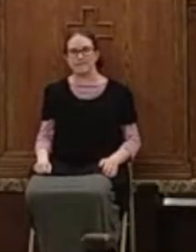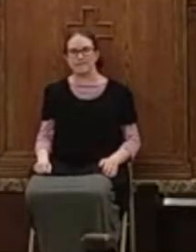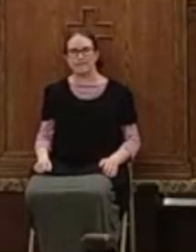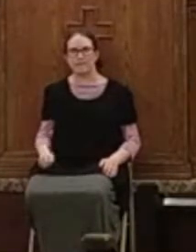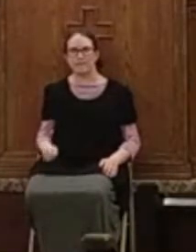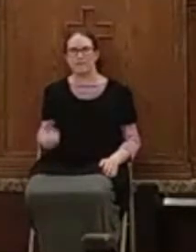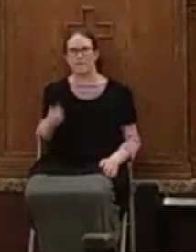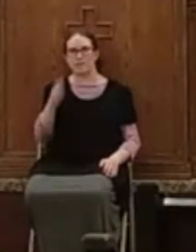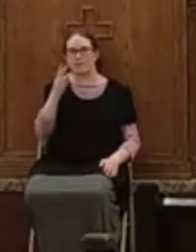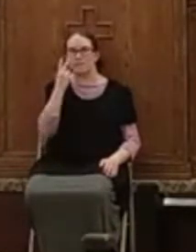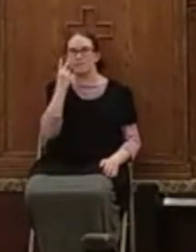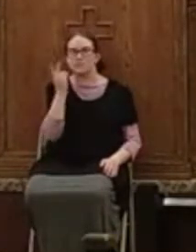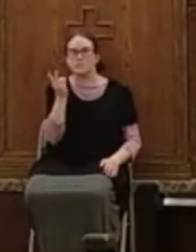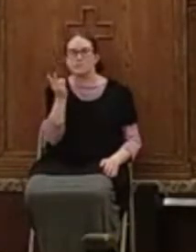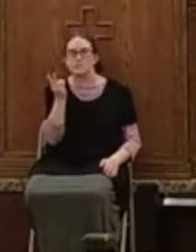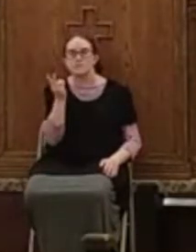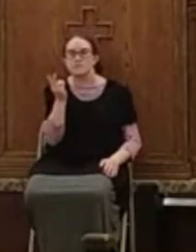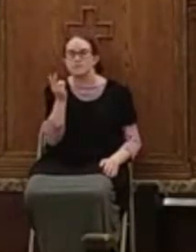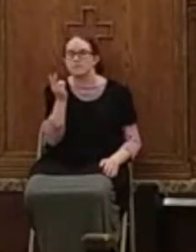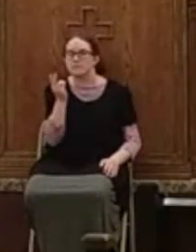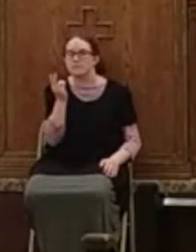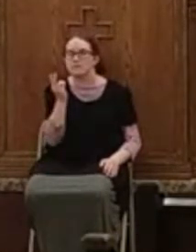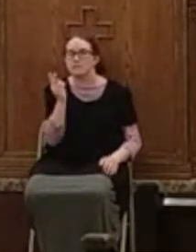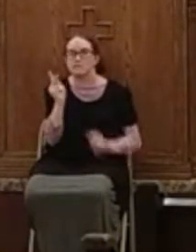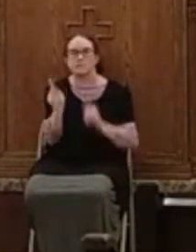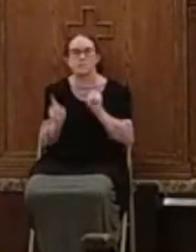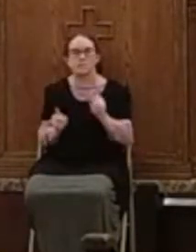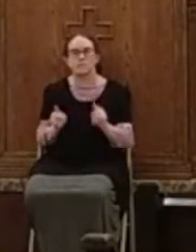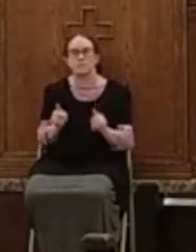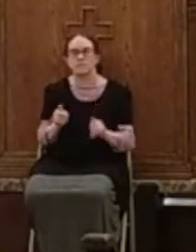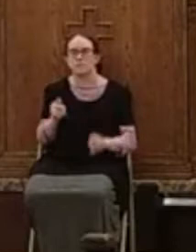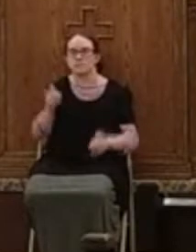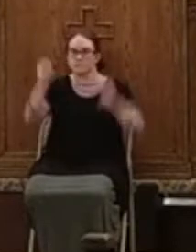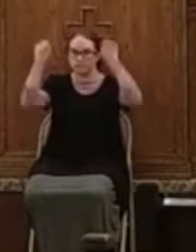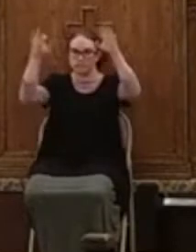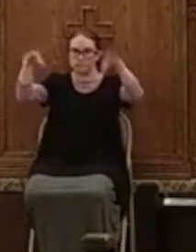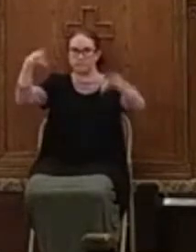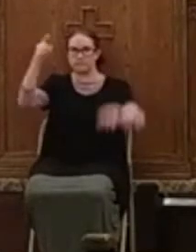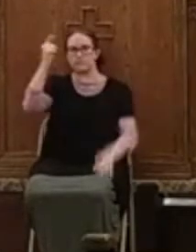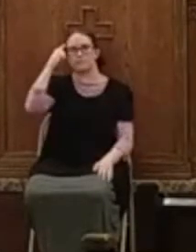That's why they'll look at us like, well, you people done lost your mind.